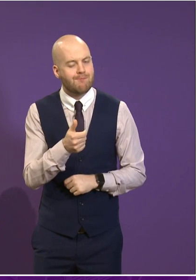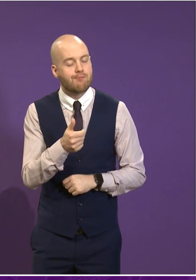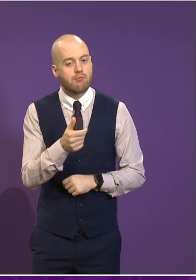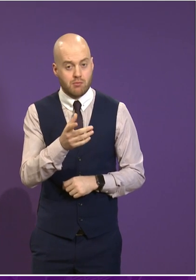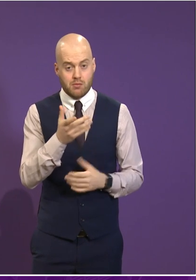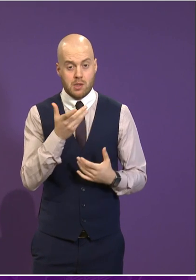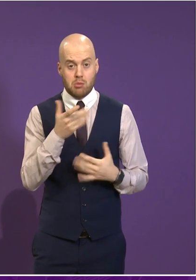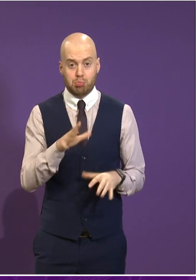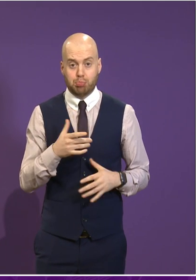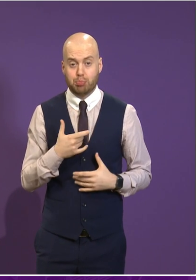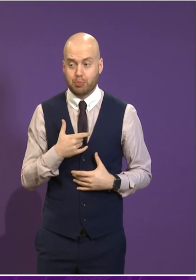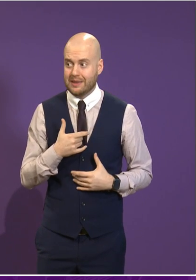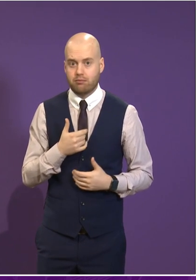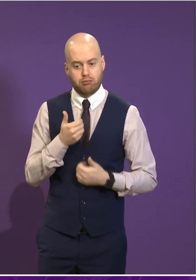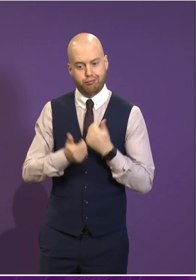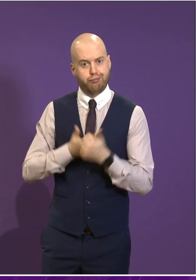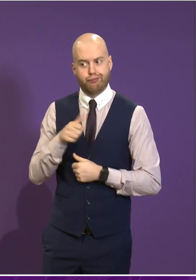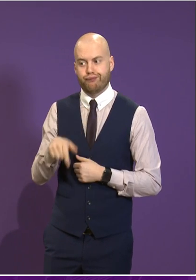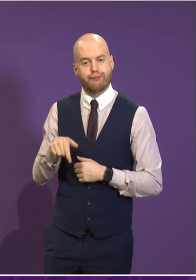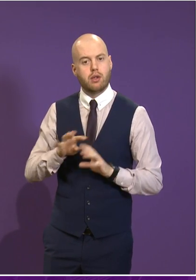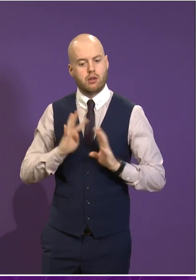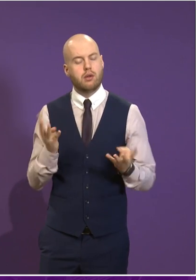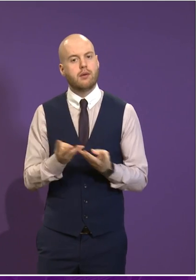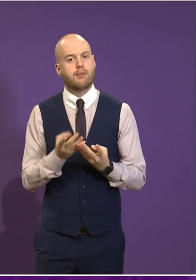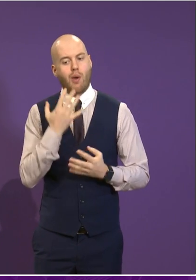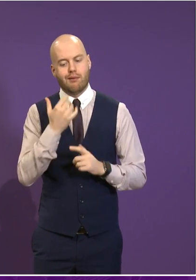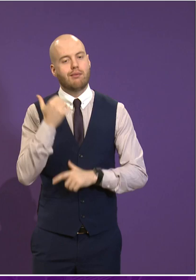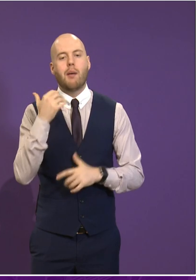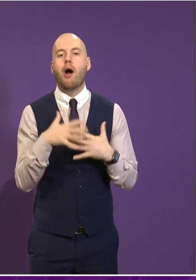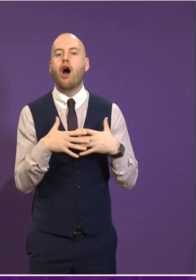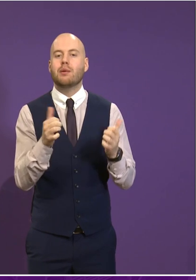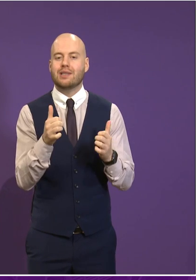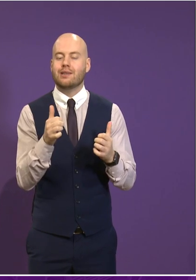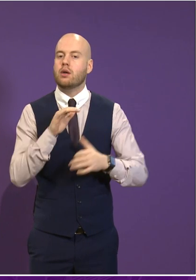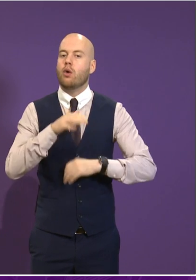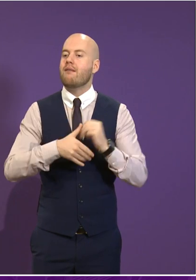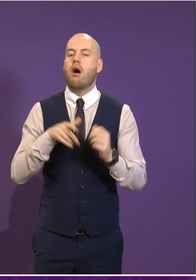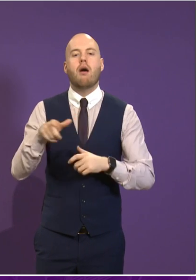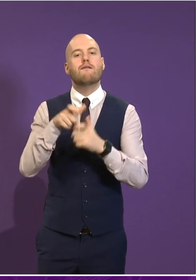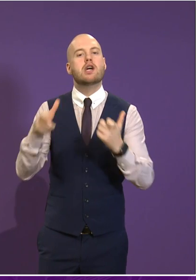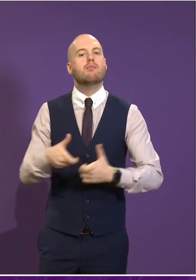in debate in Parliament last week about its intent to bring forward a framework for